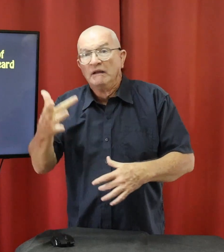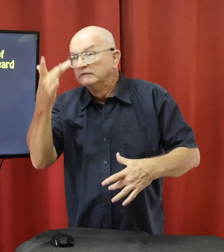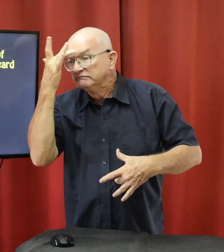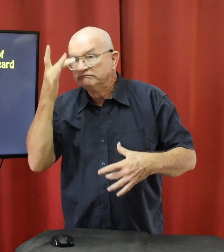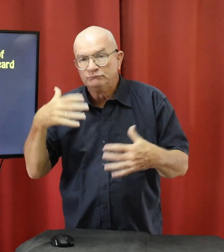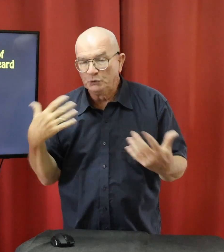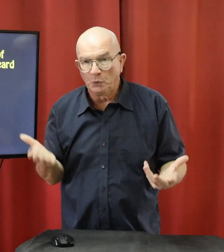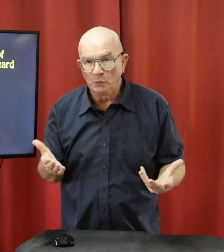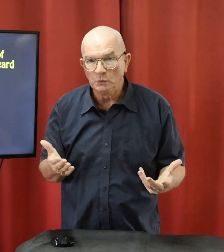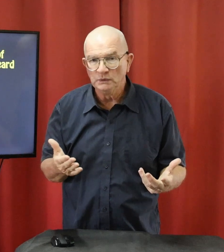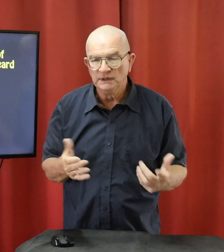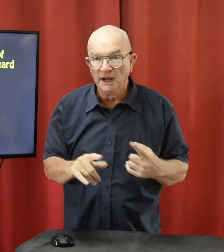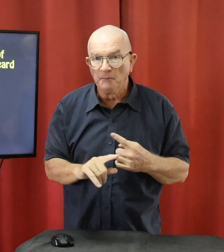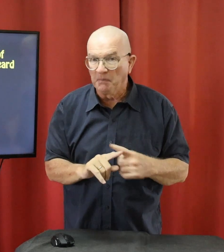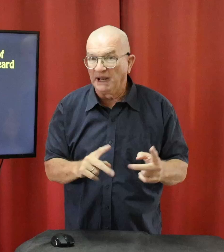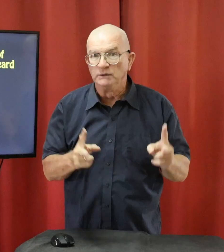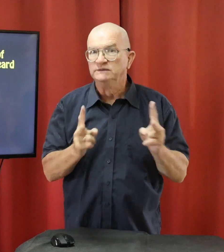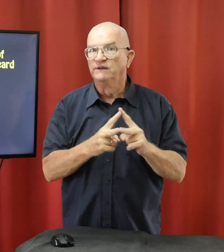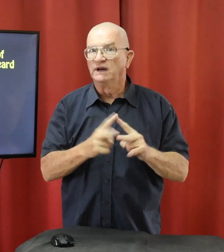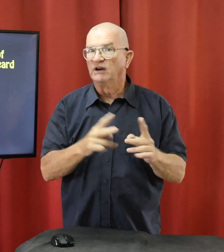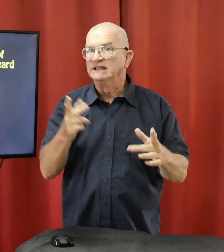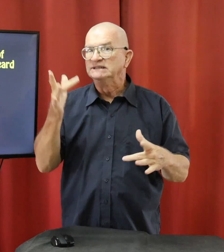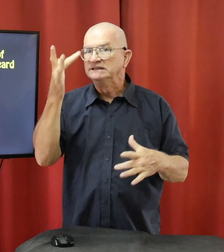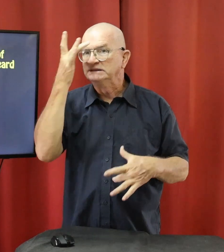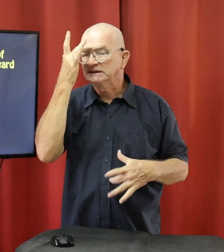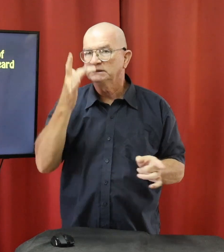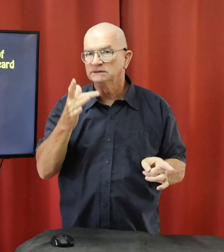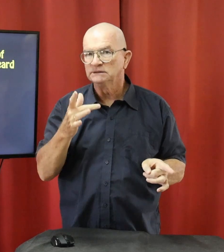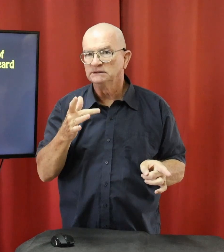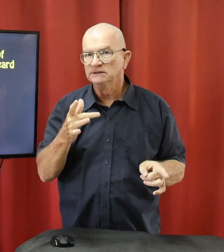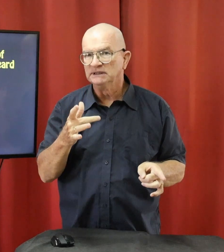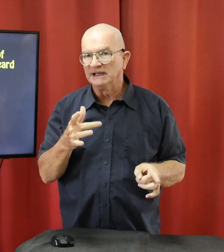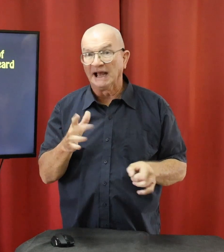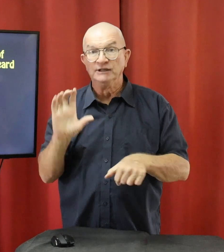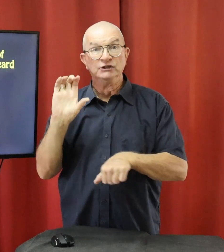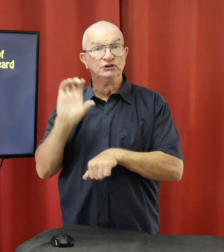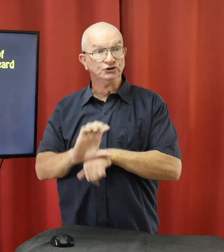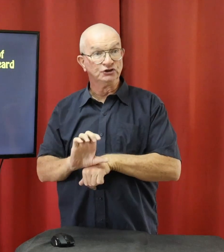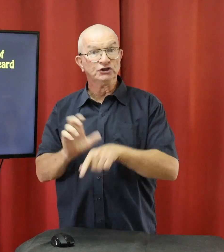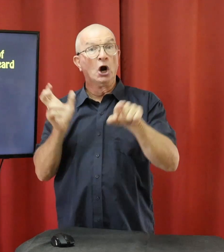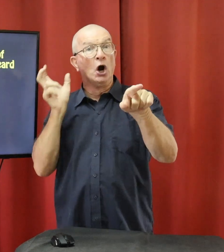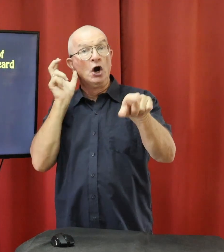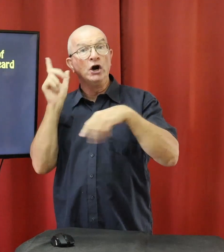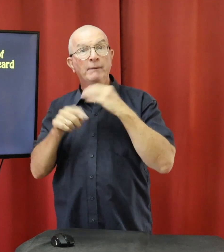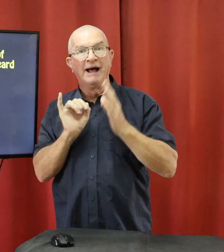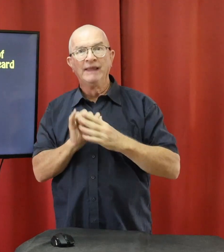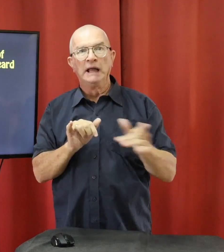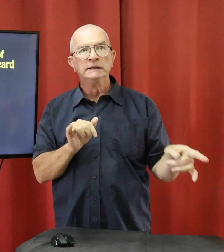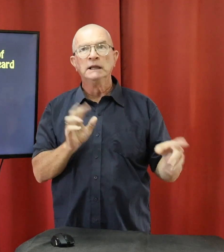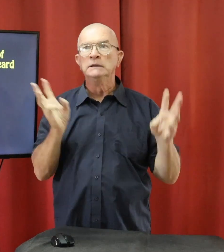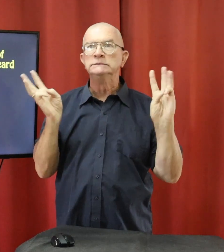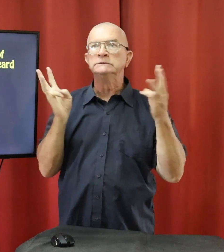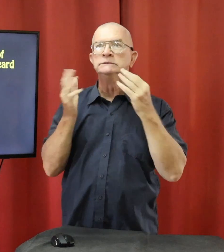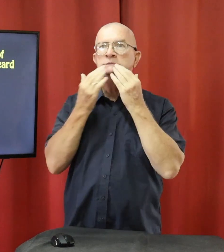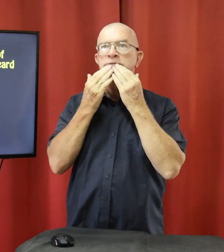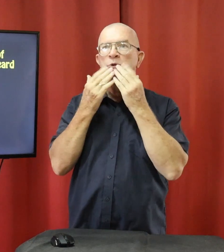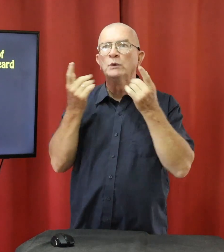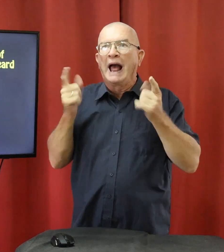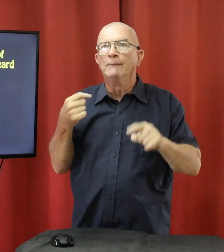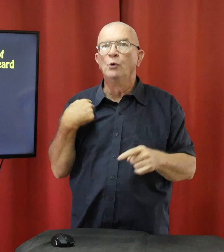or some other sickness. We don't know, but he was very sick. And the church heard about that, and they worried